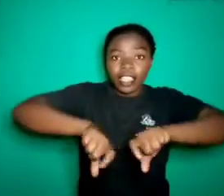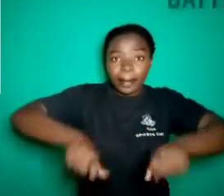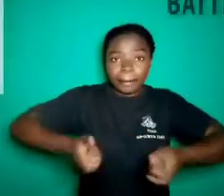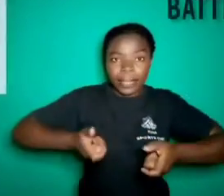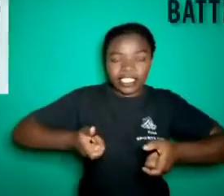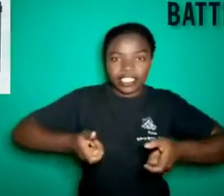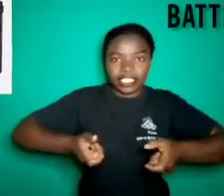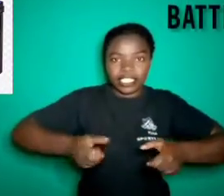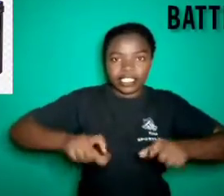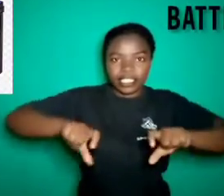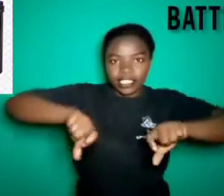battery,